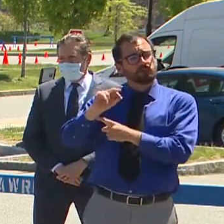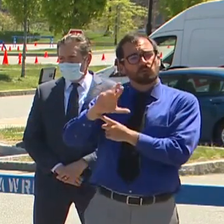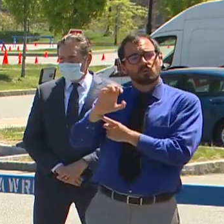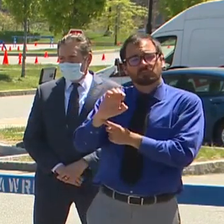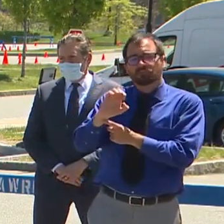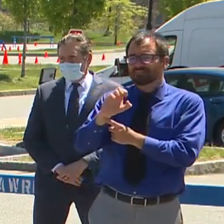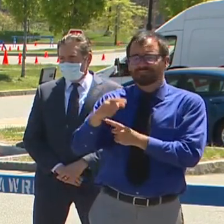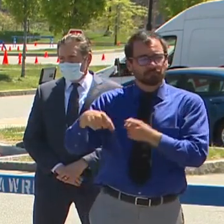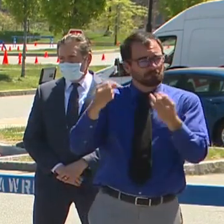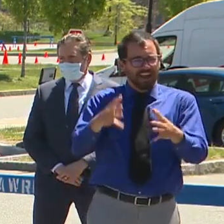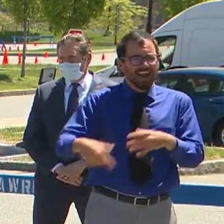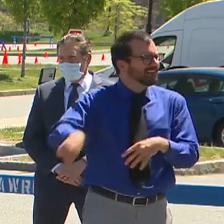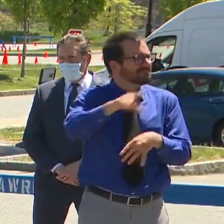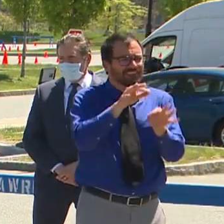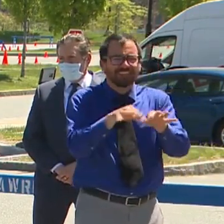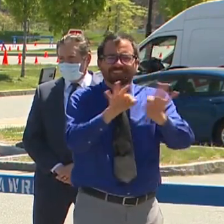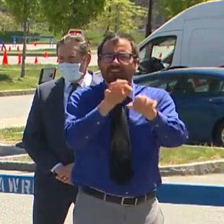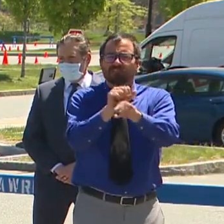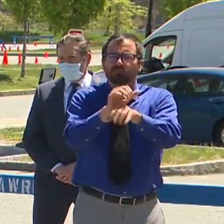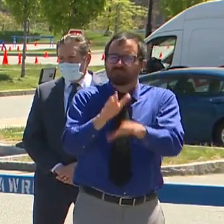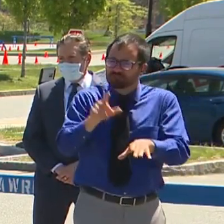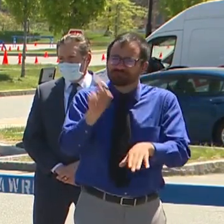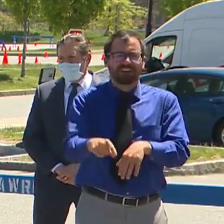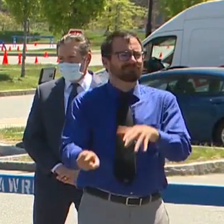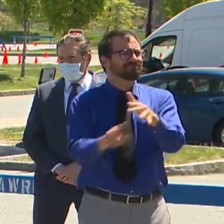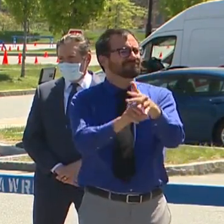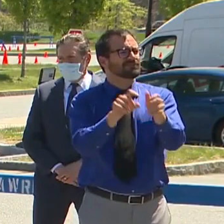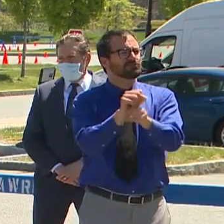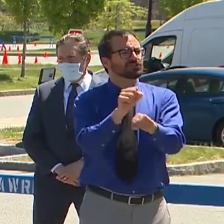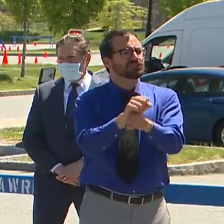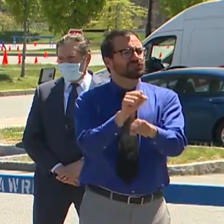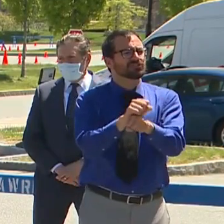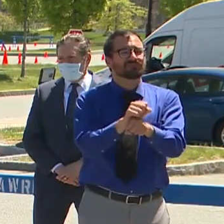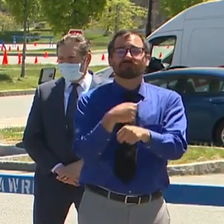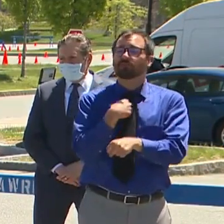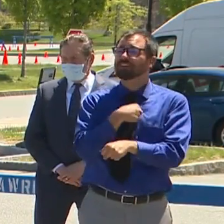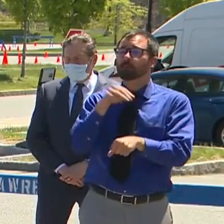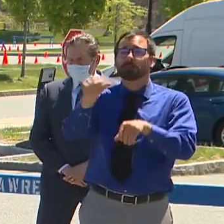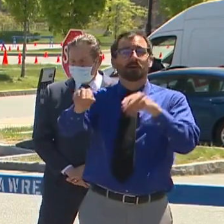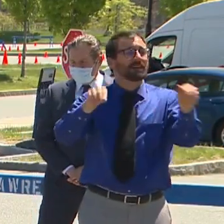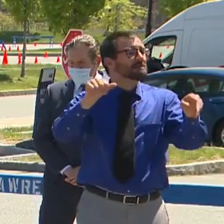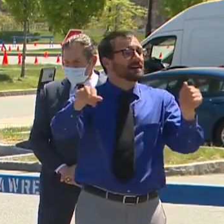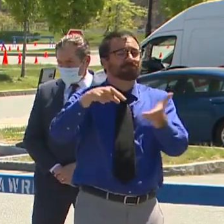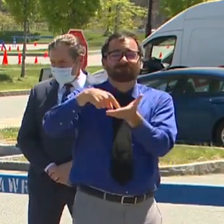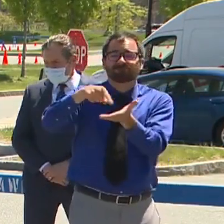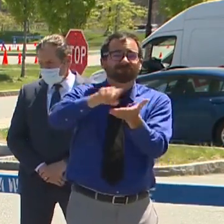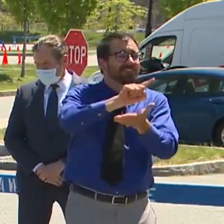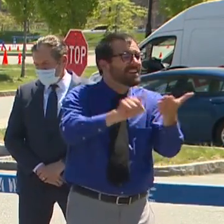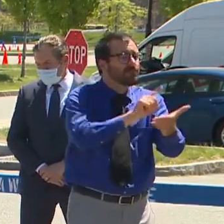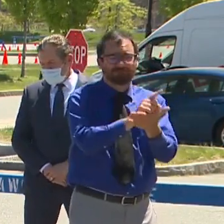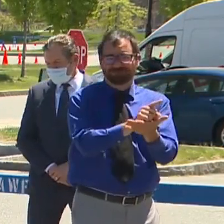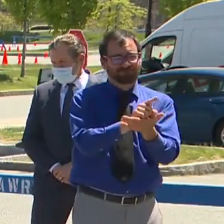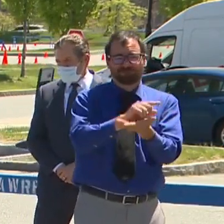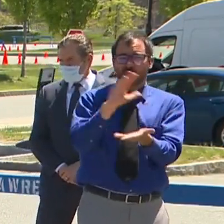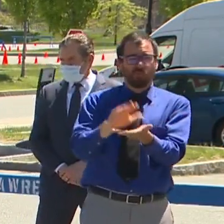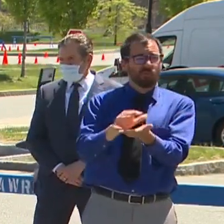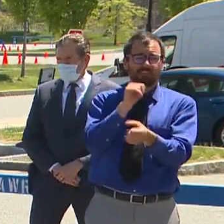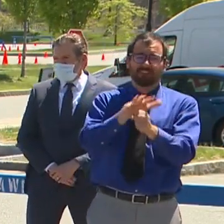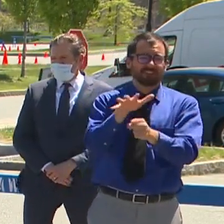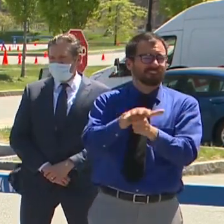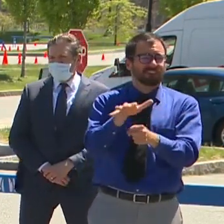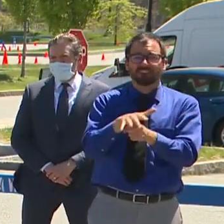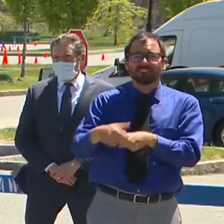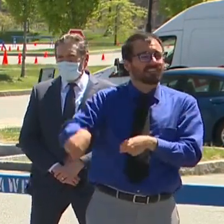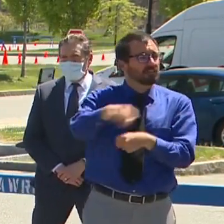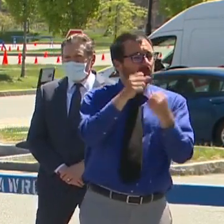most underpaid and the most vulnerable, and still they go to work in their essential jobs. Small and family businesses, along